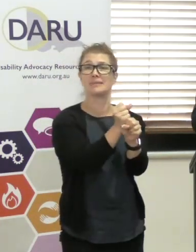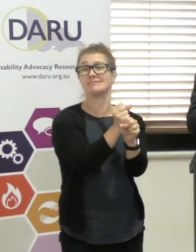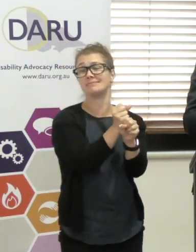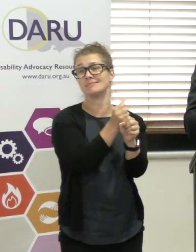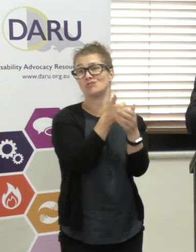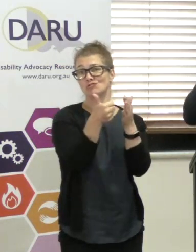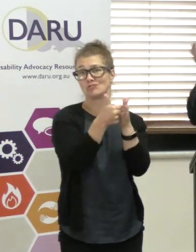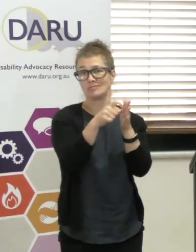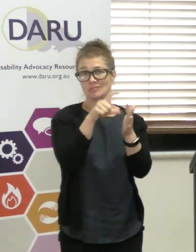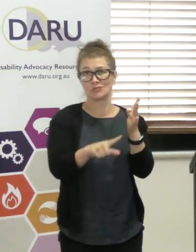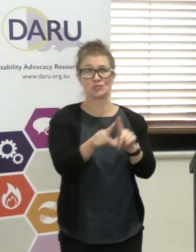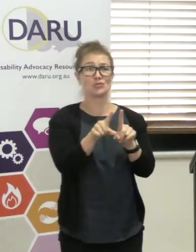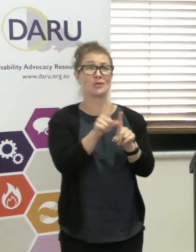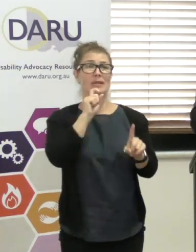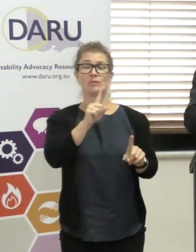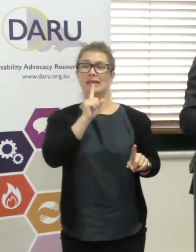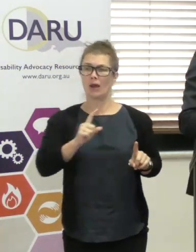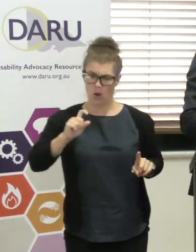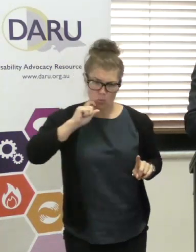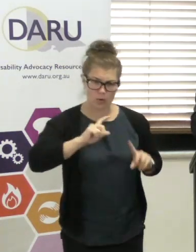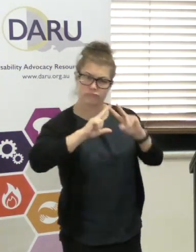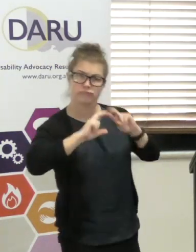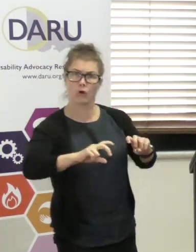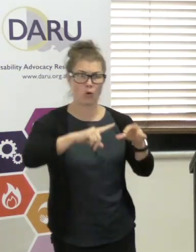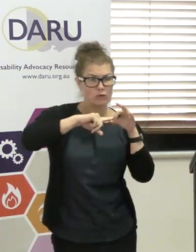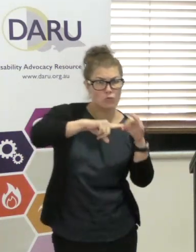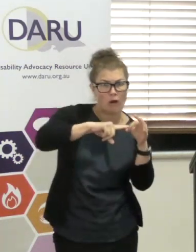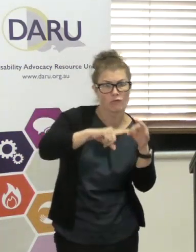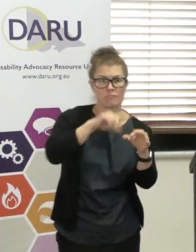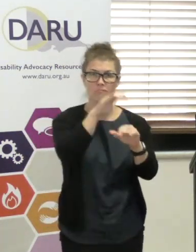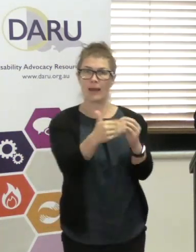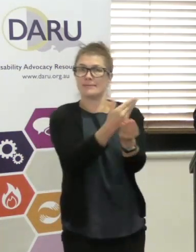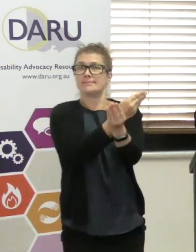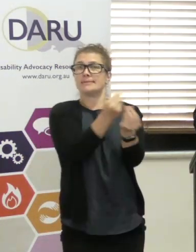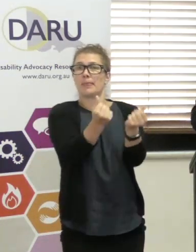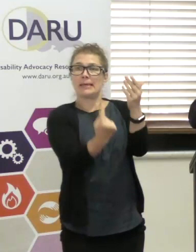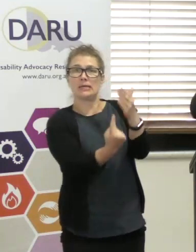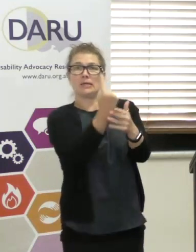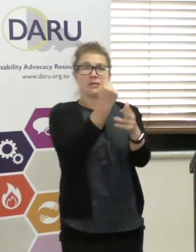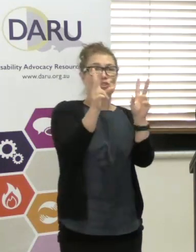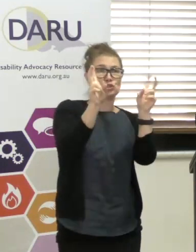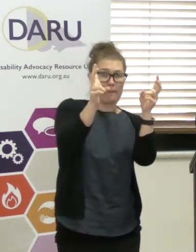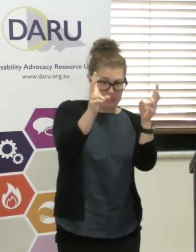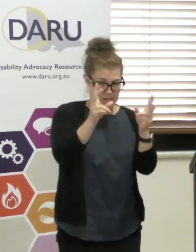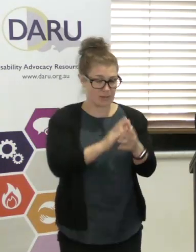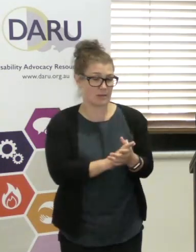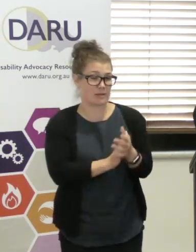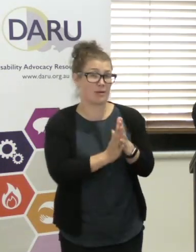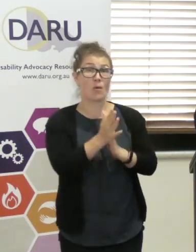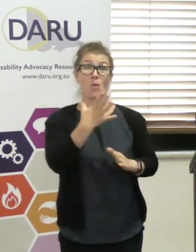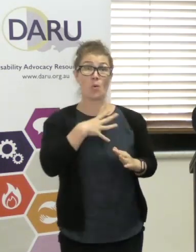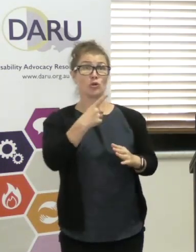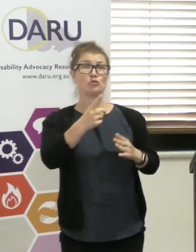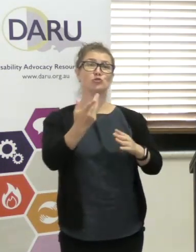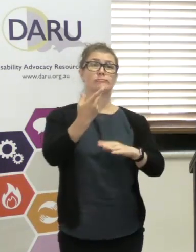this. They go, oh, we're going to have an investigation or an inquiry, and we would like you to give testimony